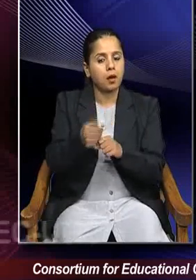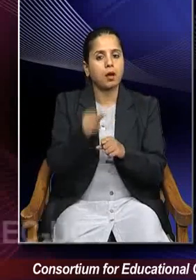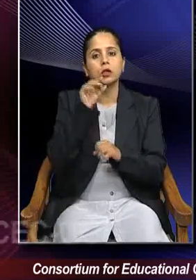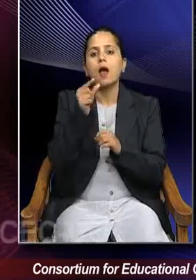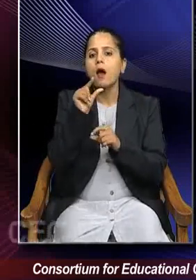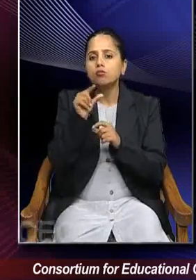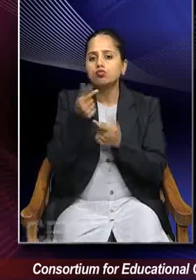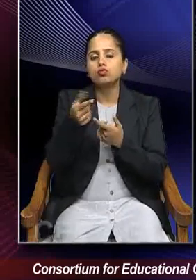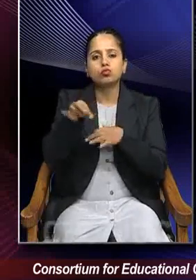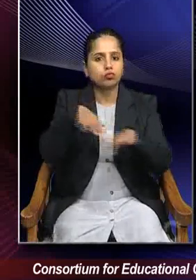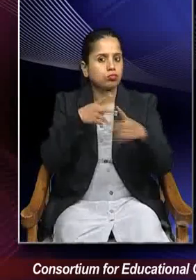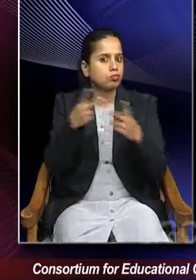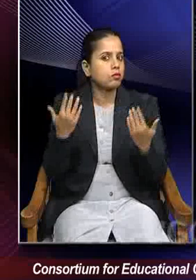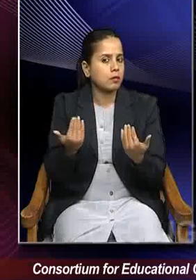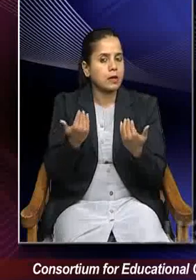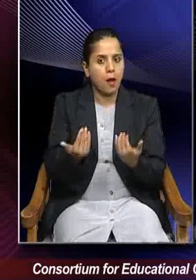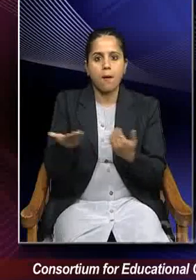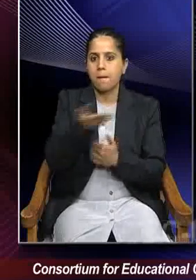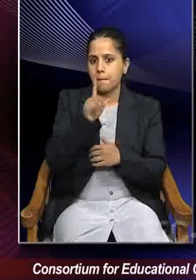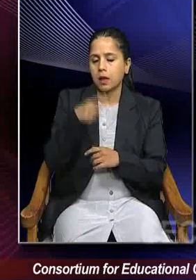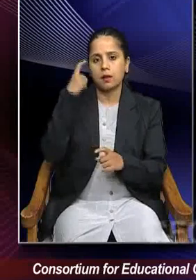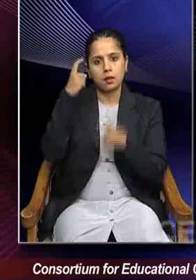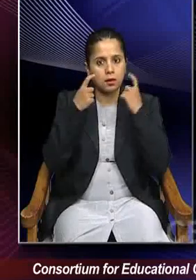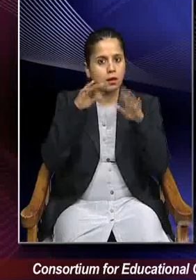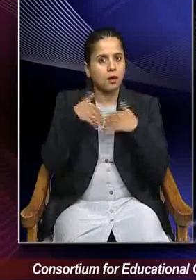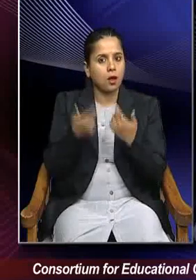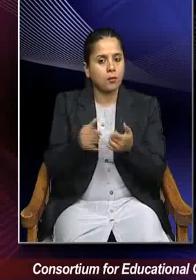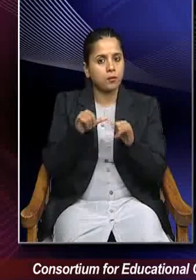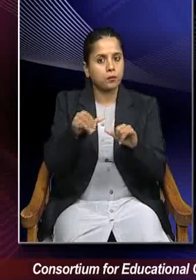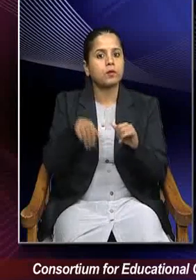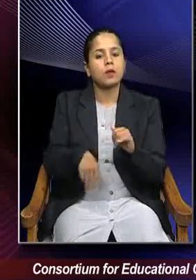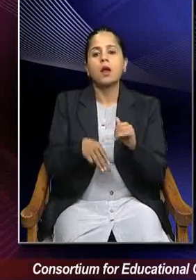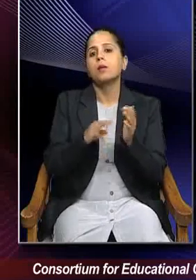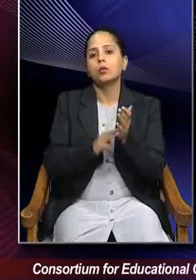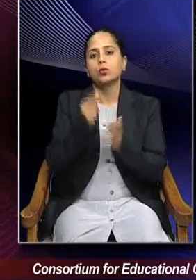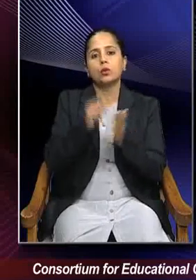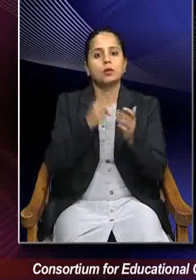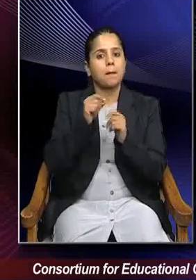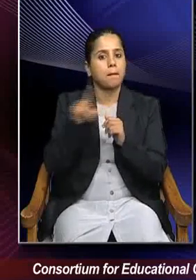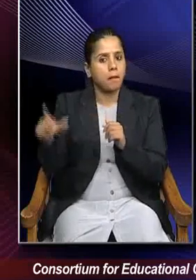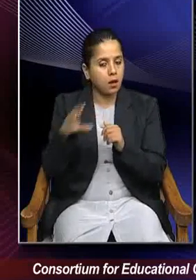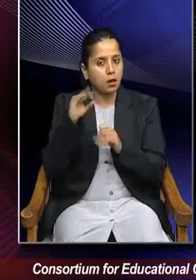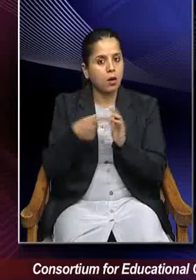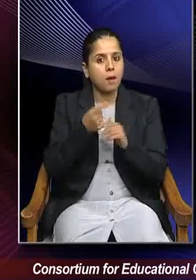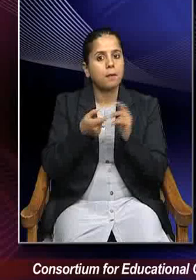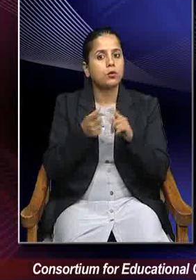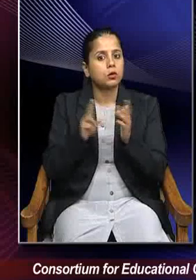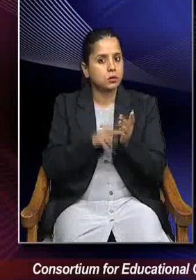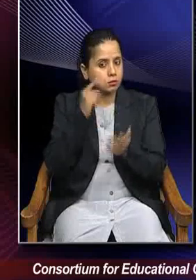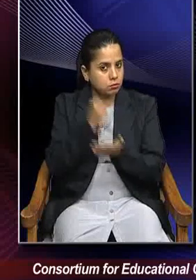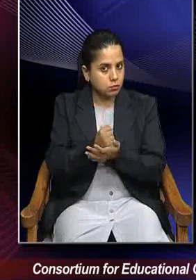urbanization. We have to think about how to manage the municipal cooperation. We have to think about how to